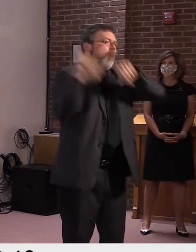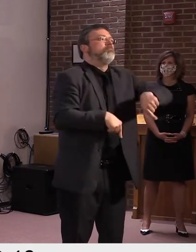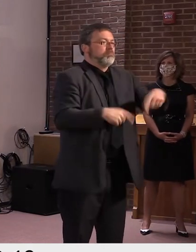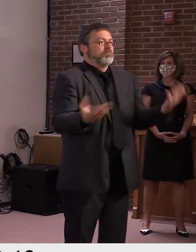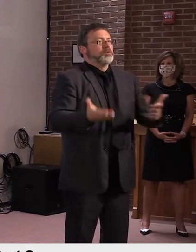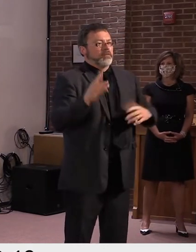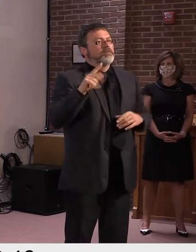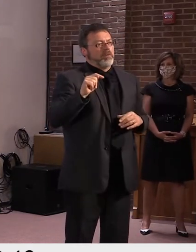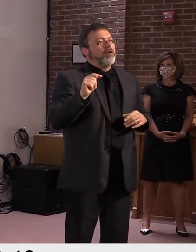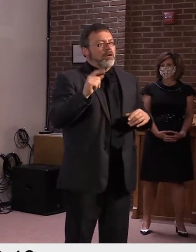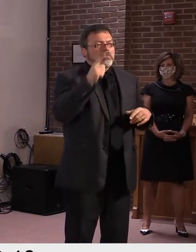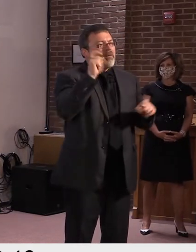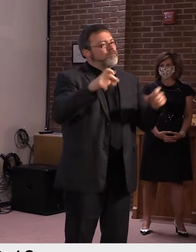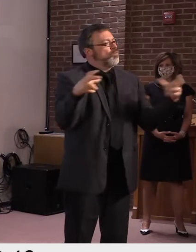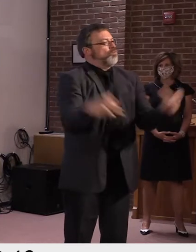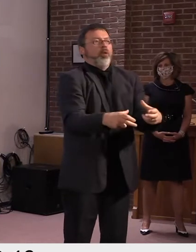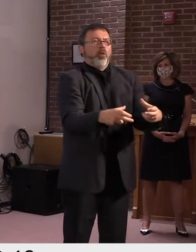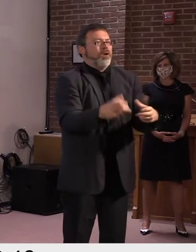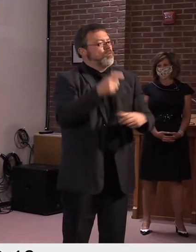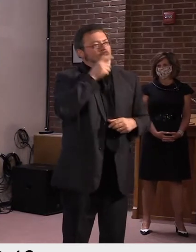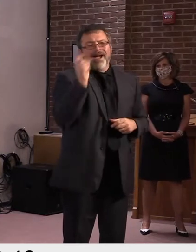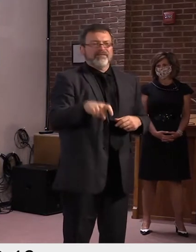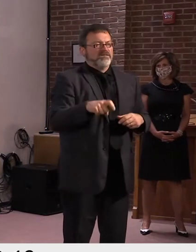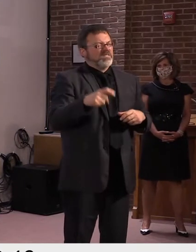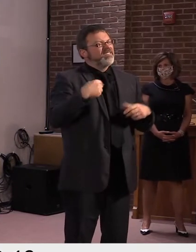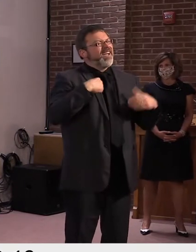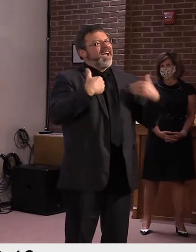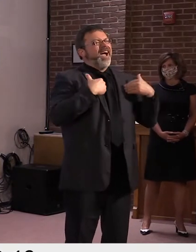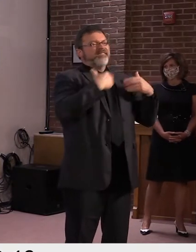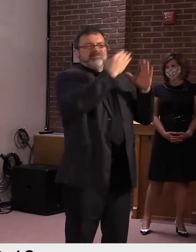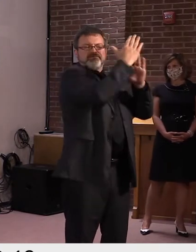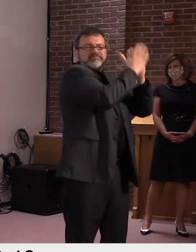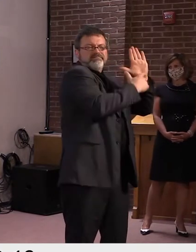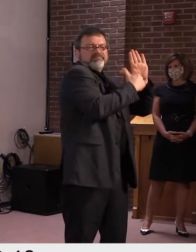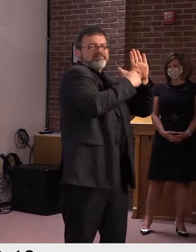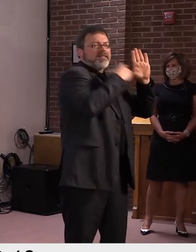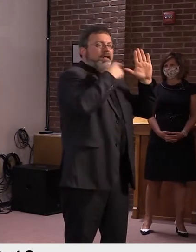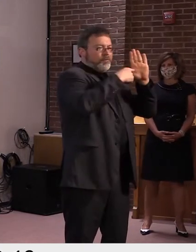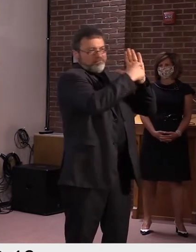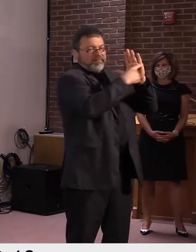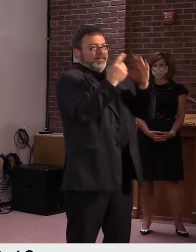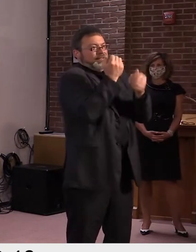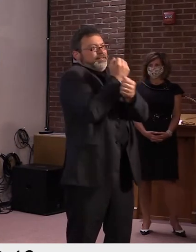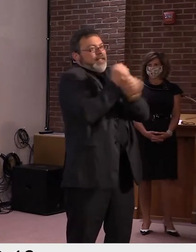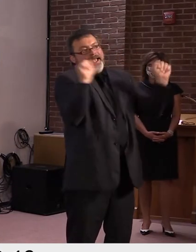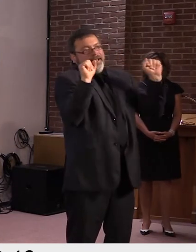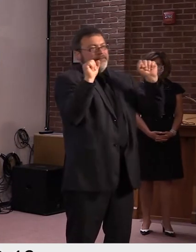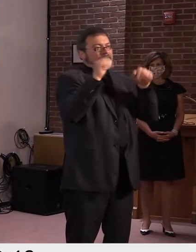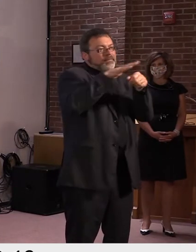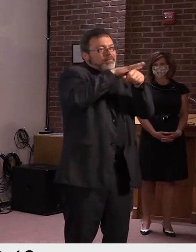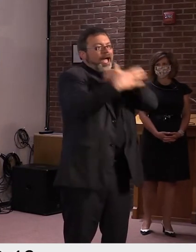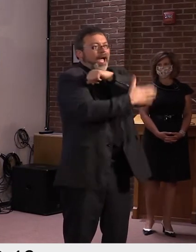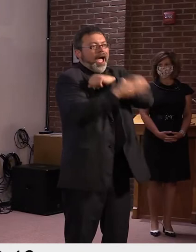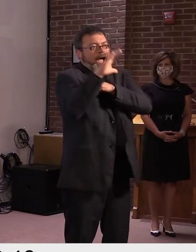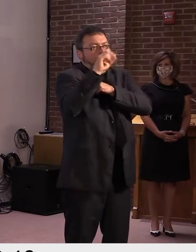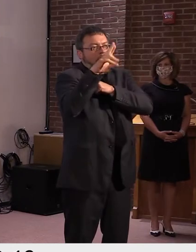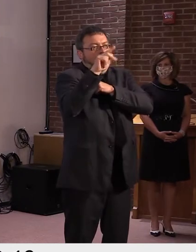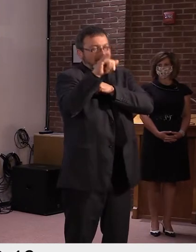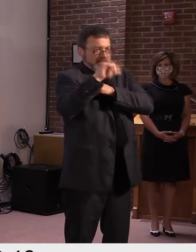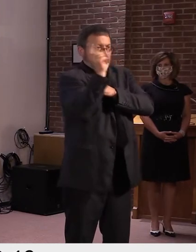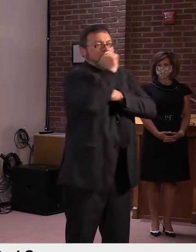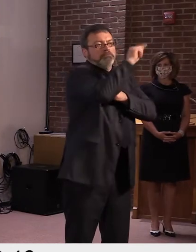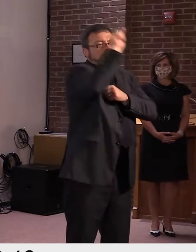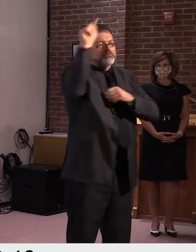these trusted travel thresholds. As Dr. Levine and I discussed on Monday, we continue to need your